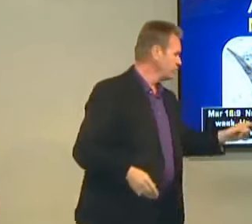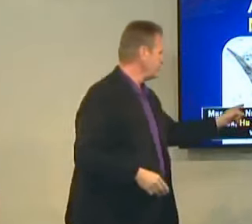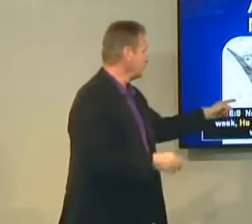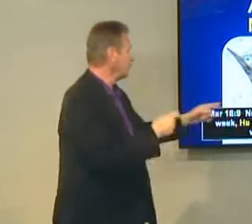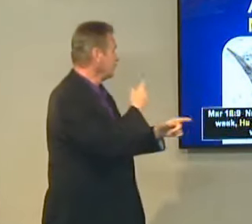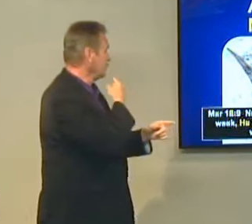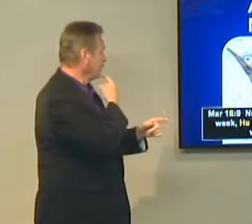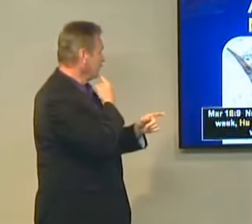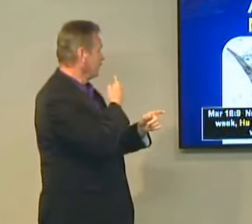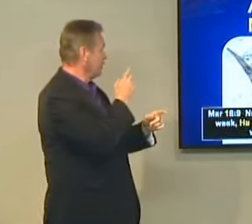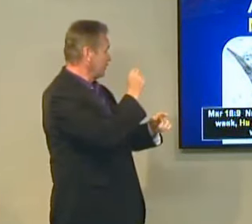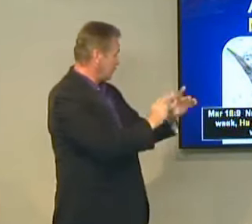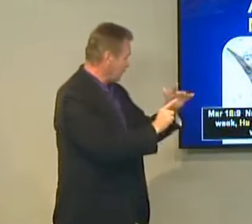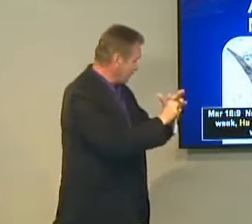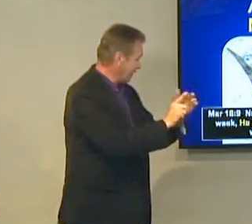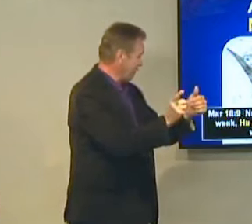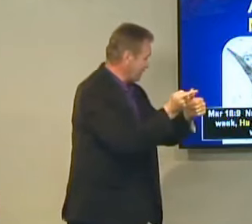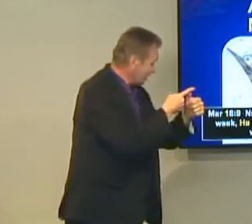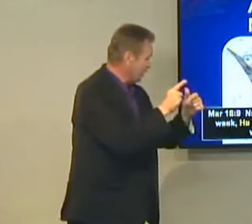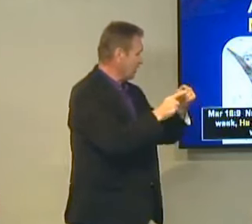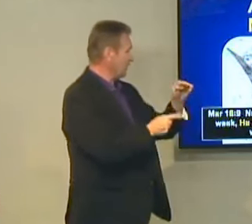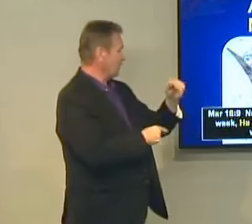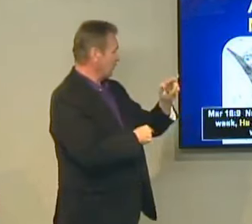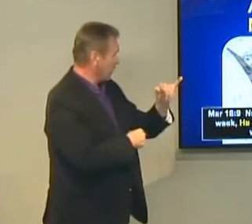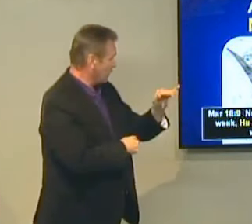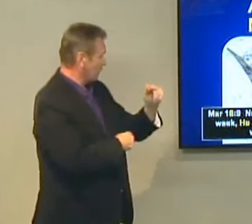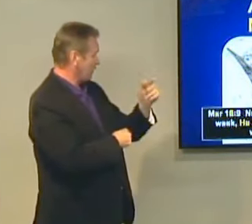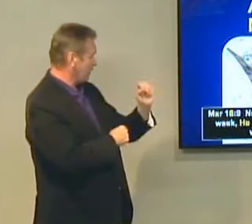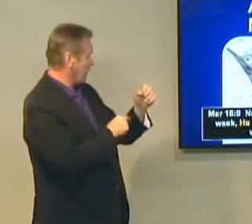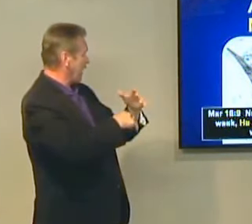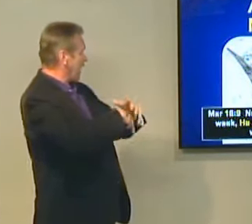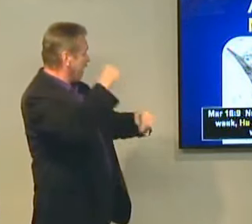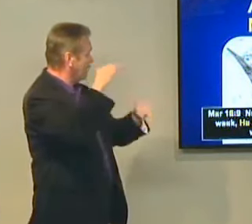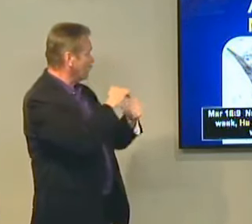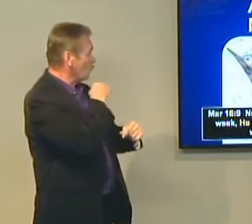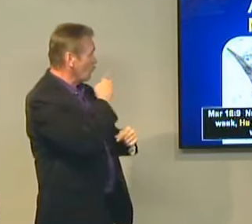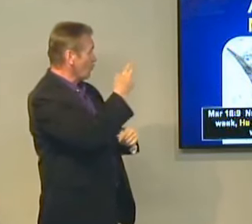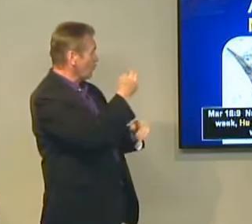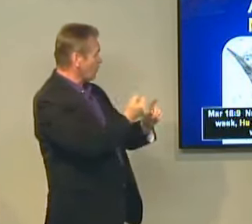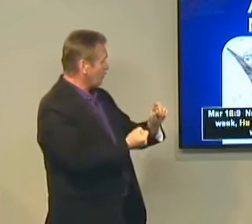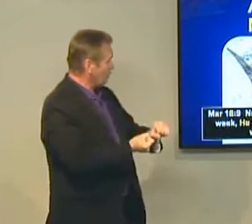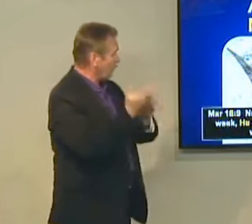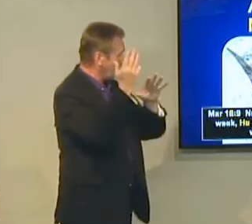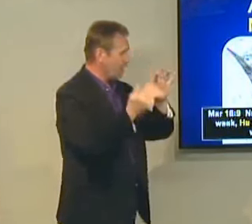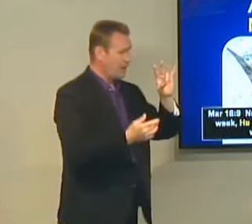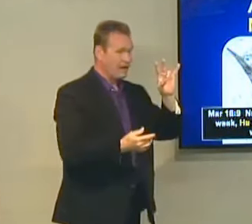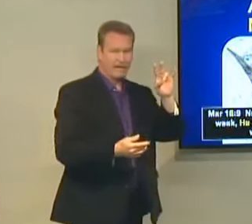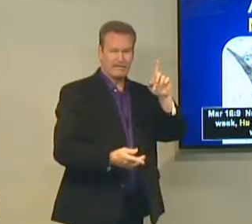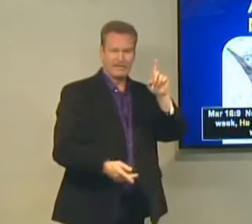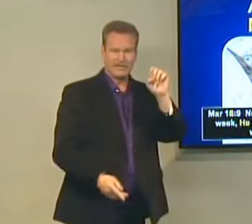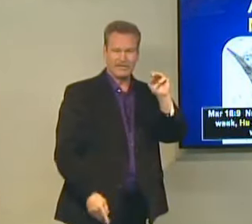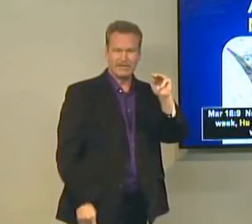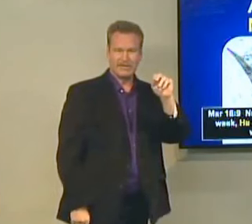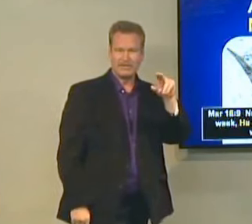And Mark says that Jesus appeared first to Mary Magdalene. Out of whom, Jesus had cast seven